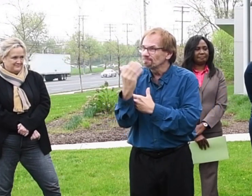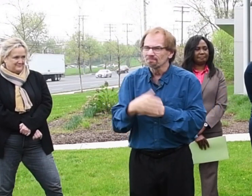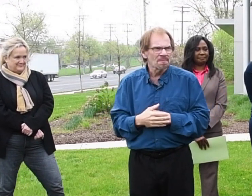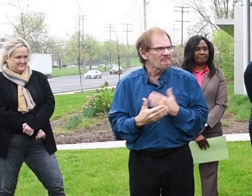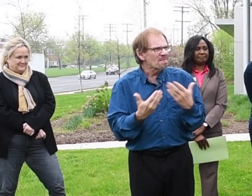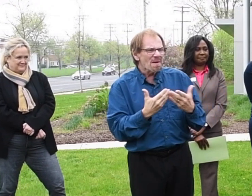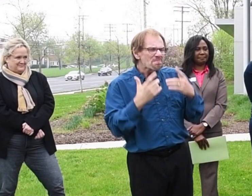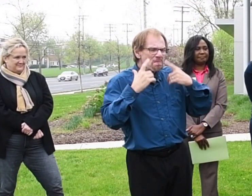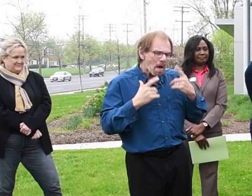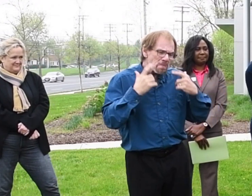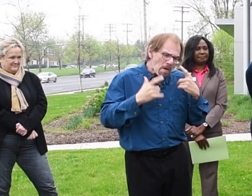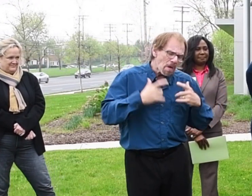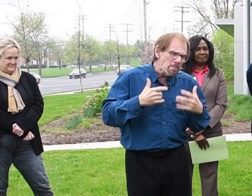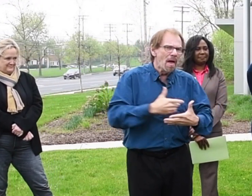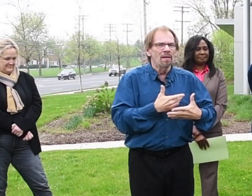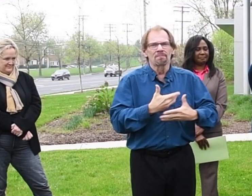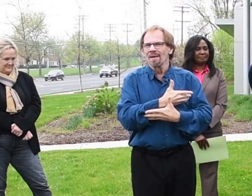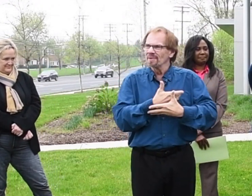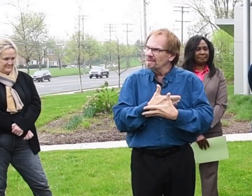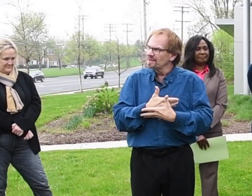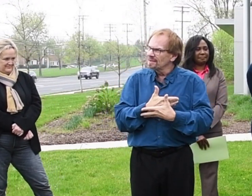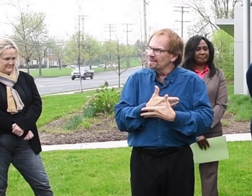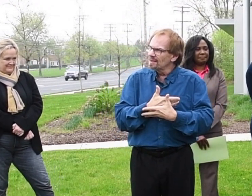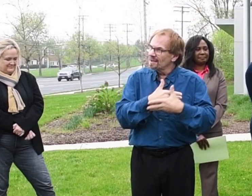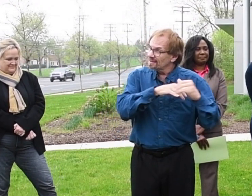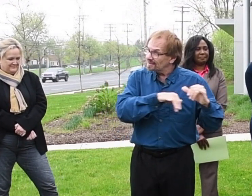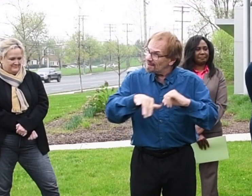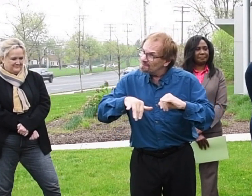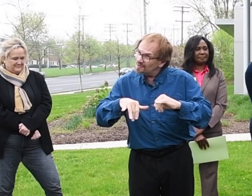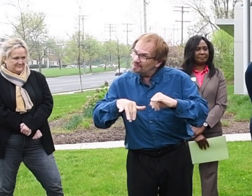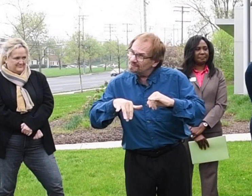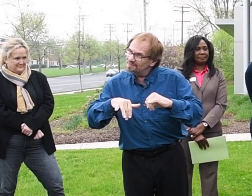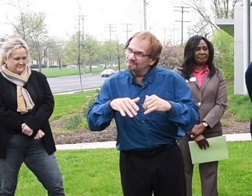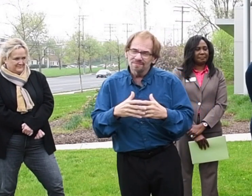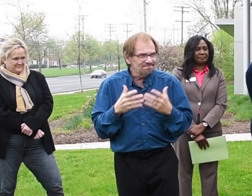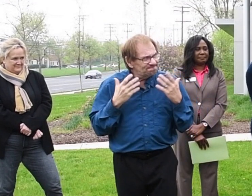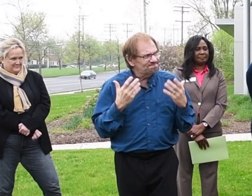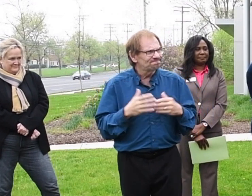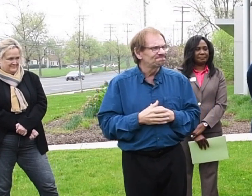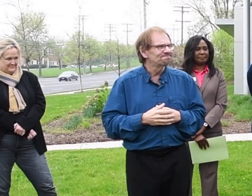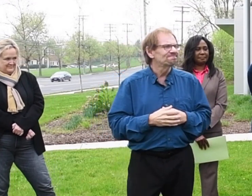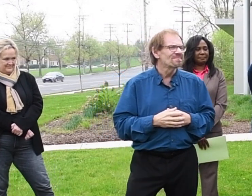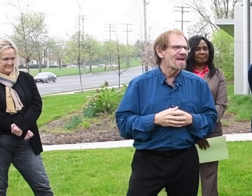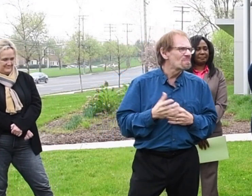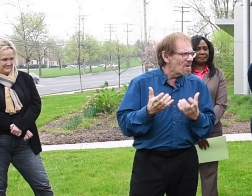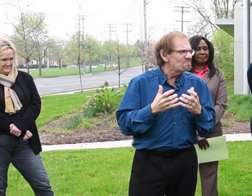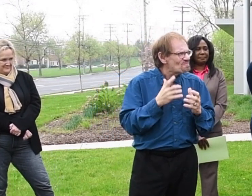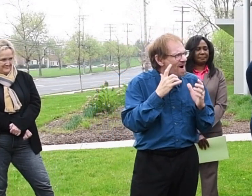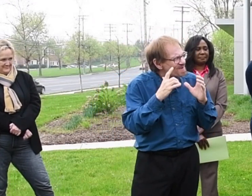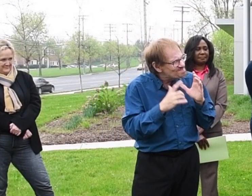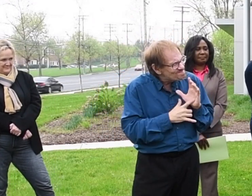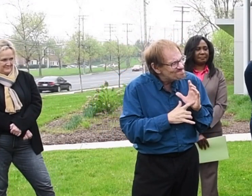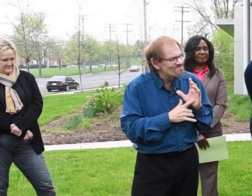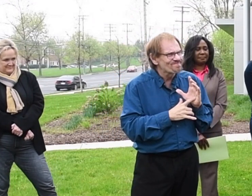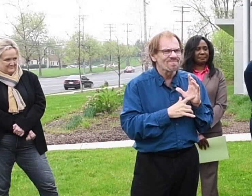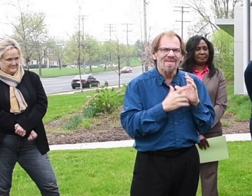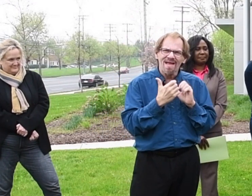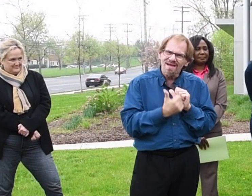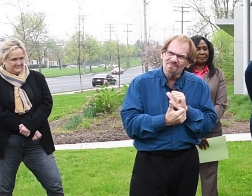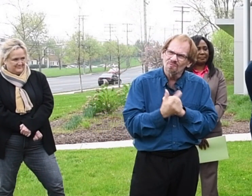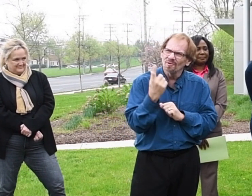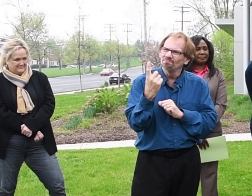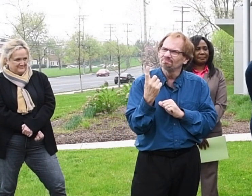not the same things, but similar. But I also just want to recognize that every